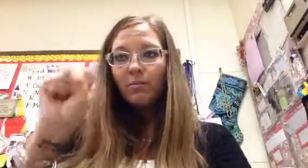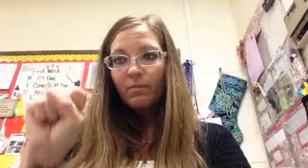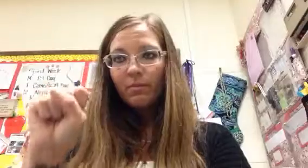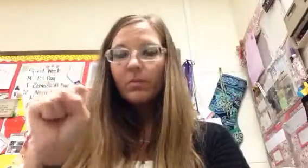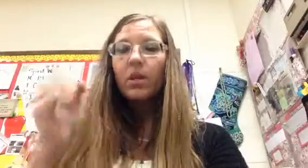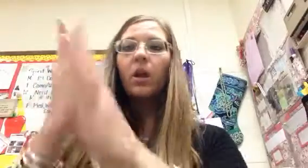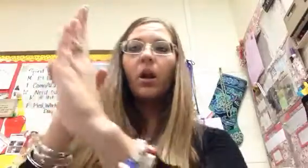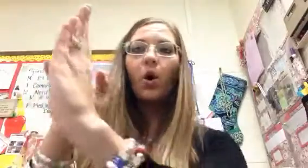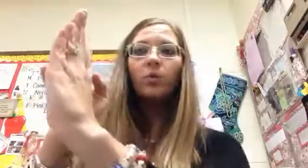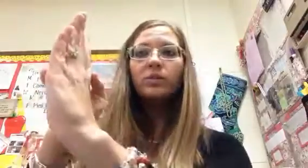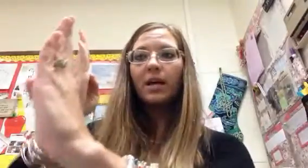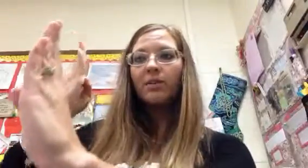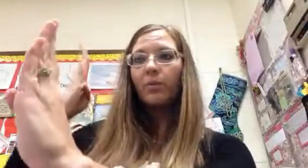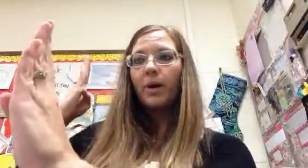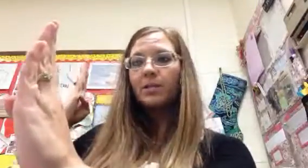Bus, an old sign for bus.